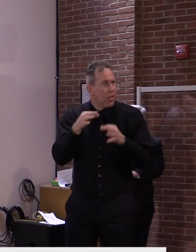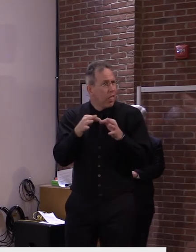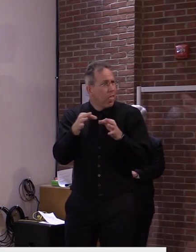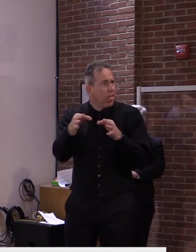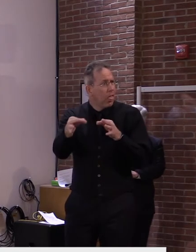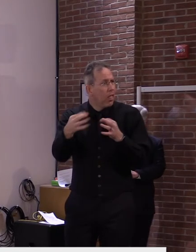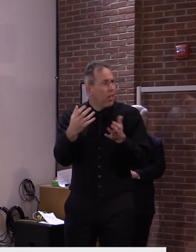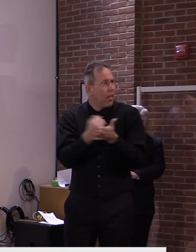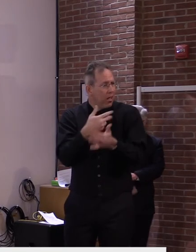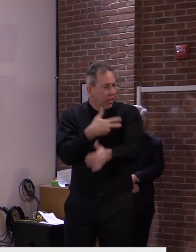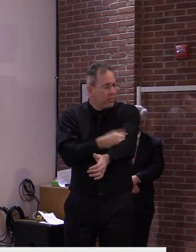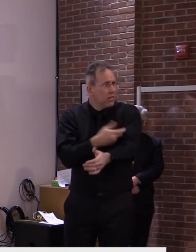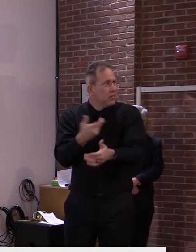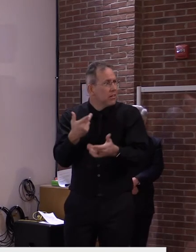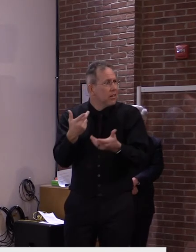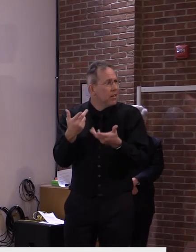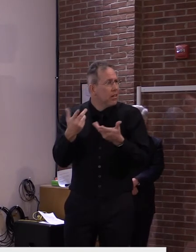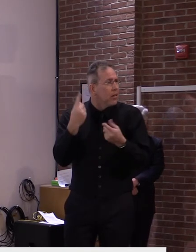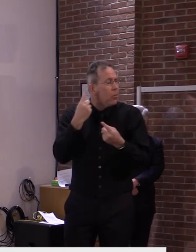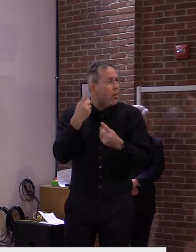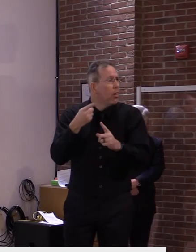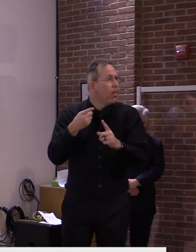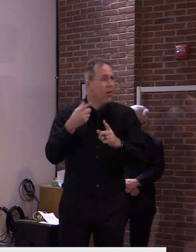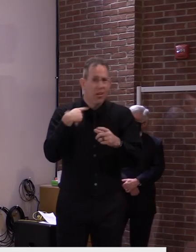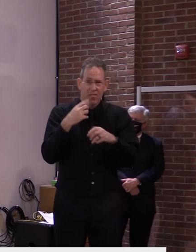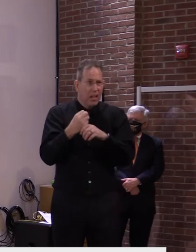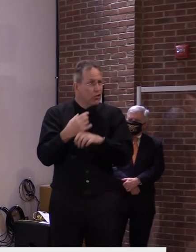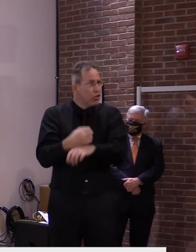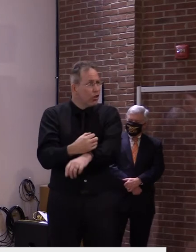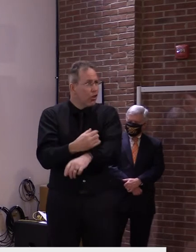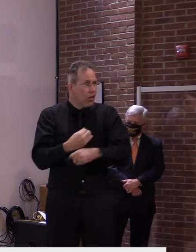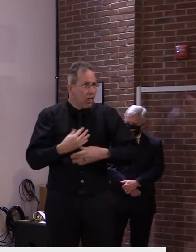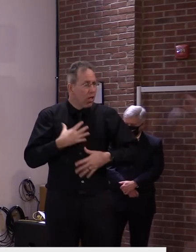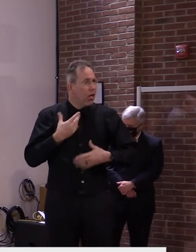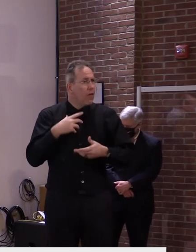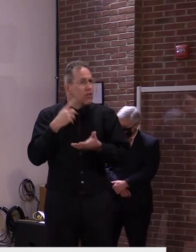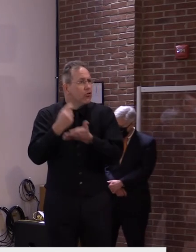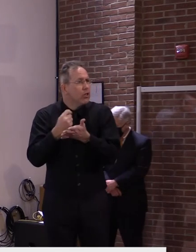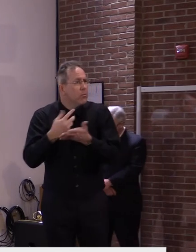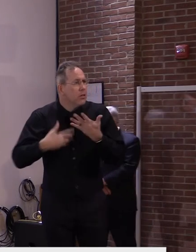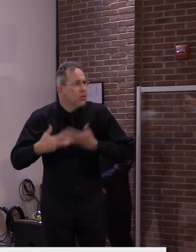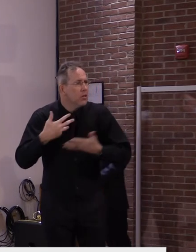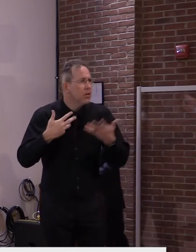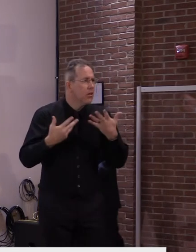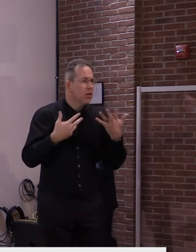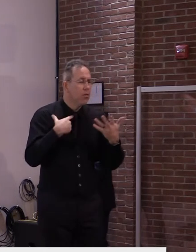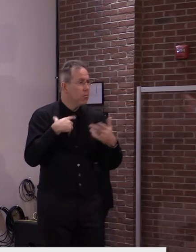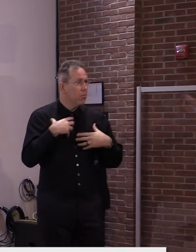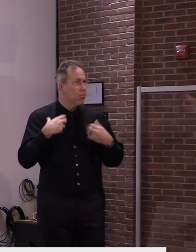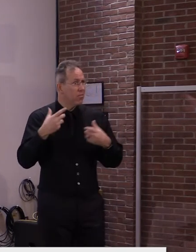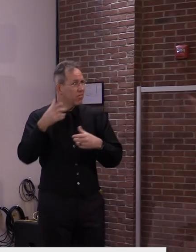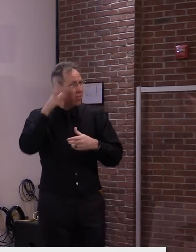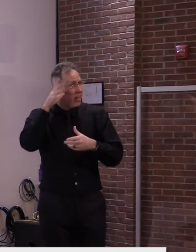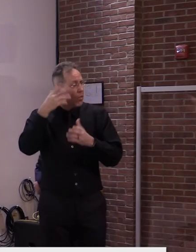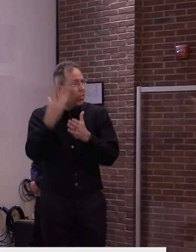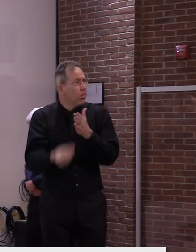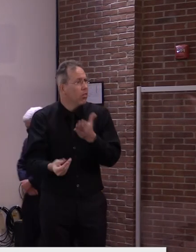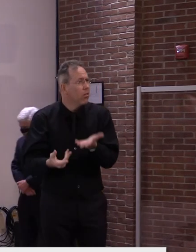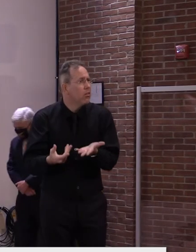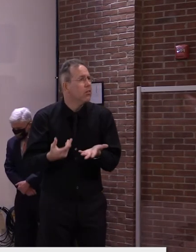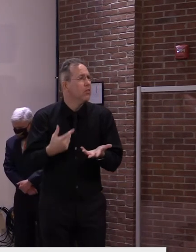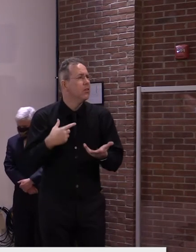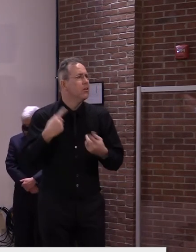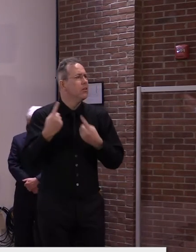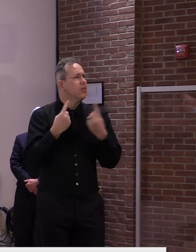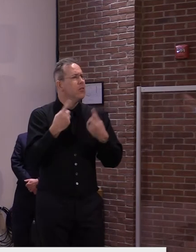progress much further and really reduce the chance of a good outcome. So I think the question there is, why aren't